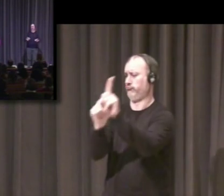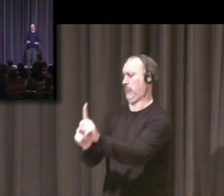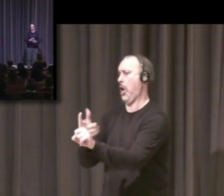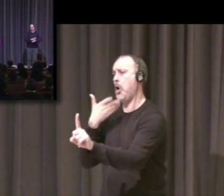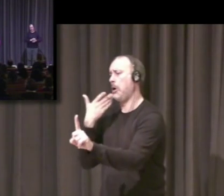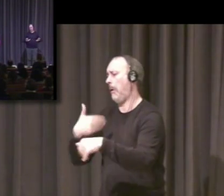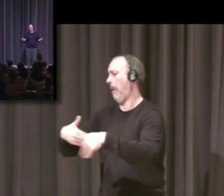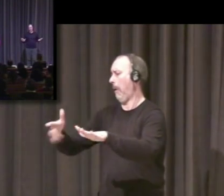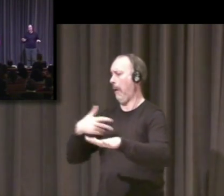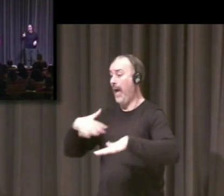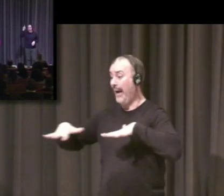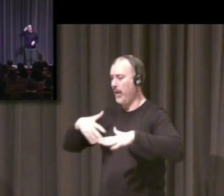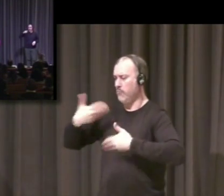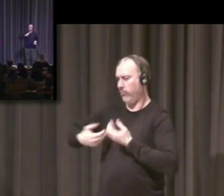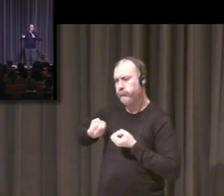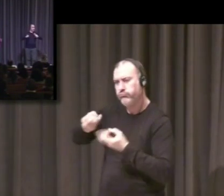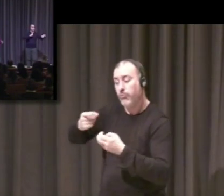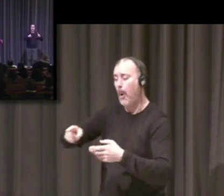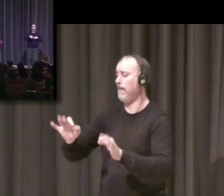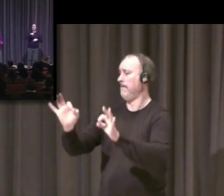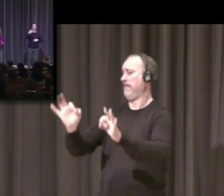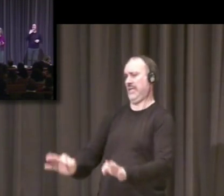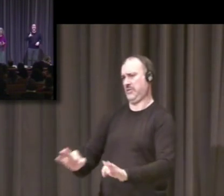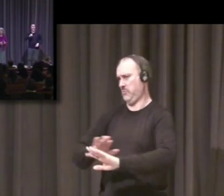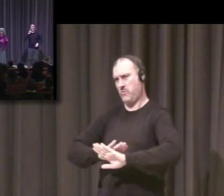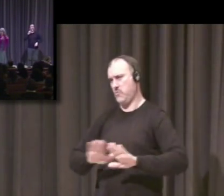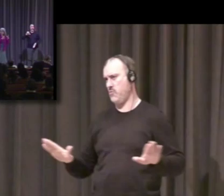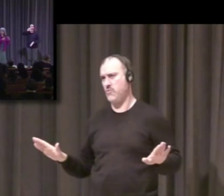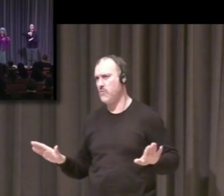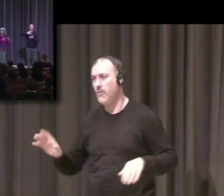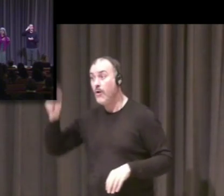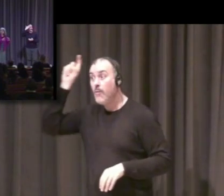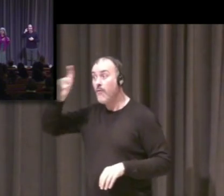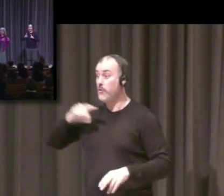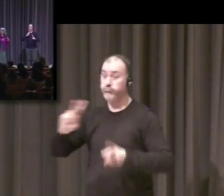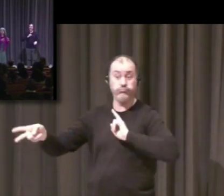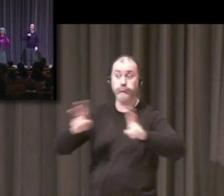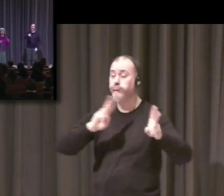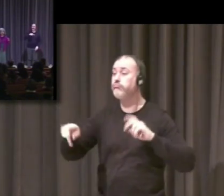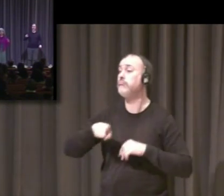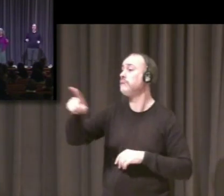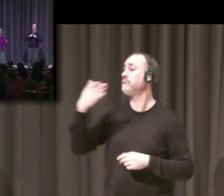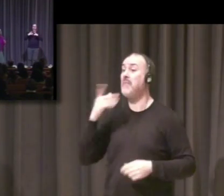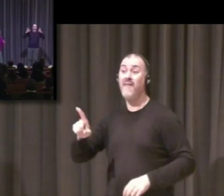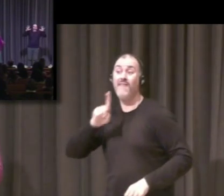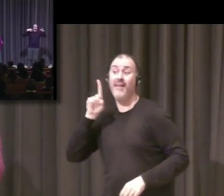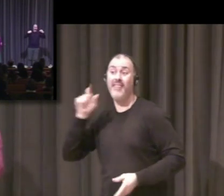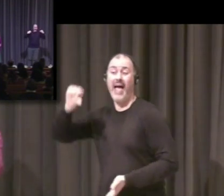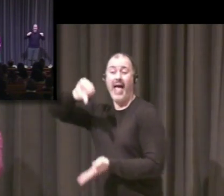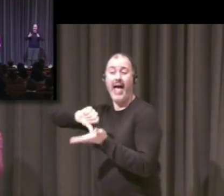what's the capital of France? And they can answer, Paris, okay? They're all